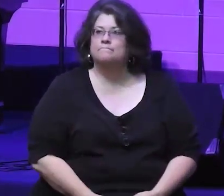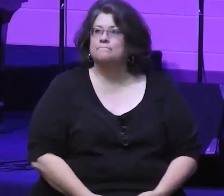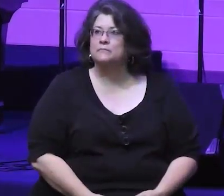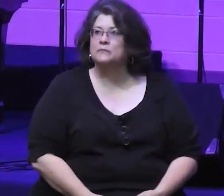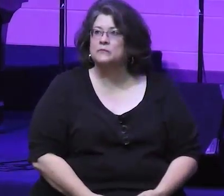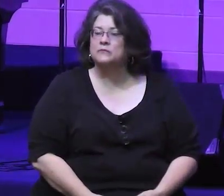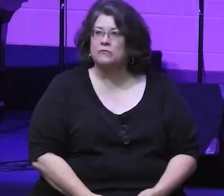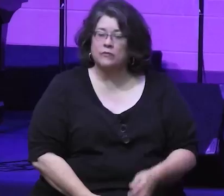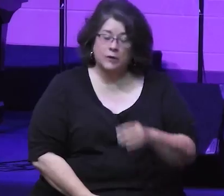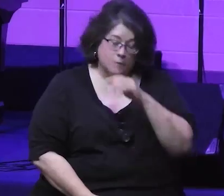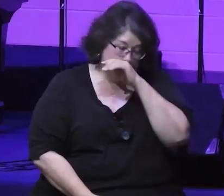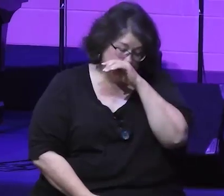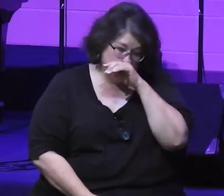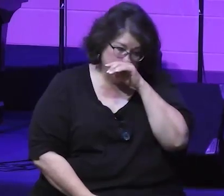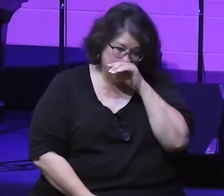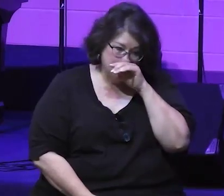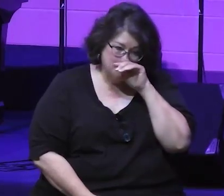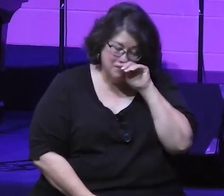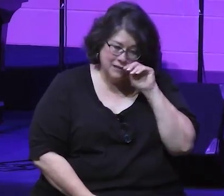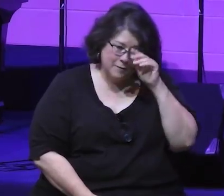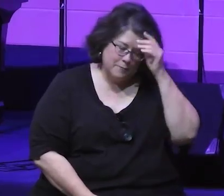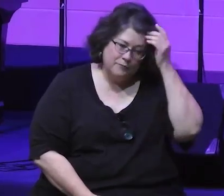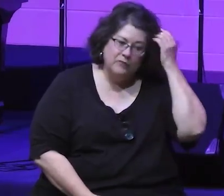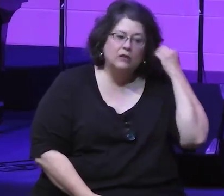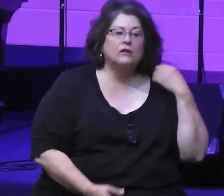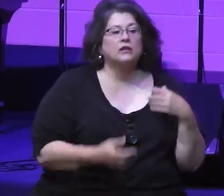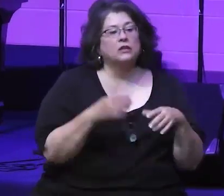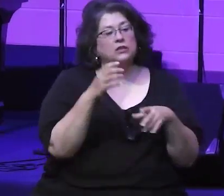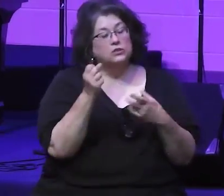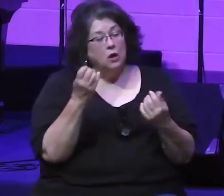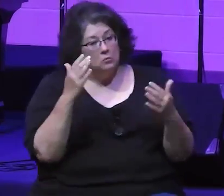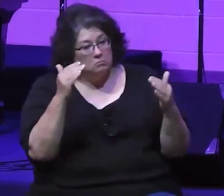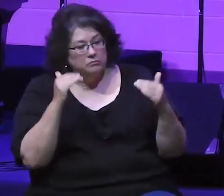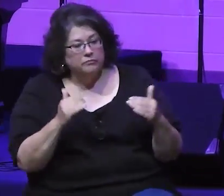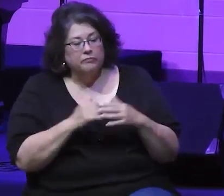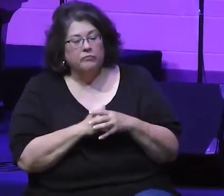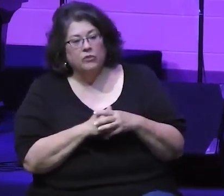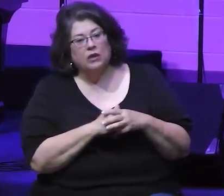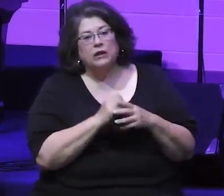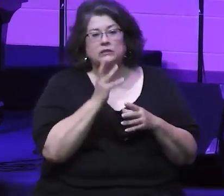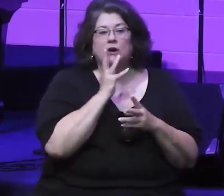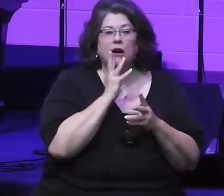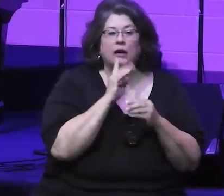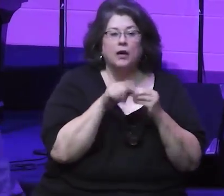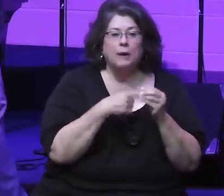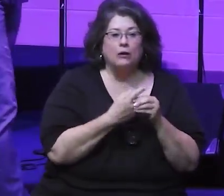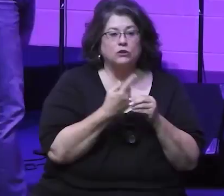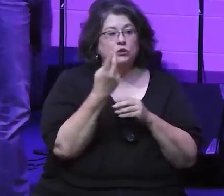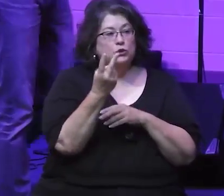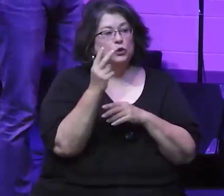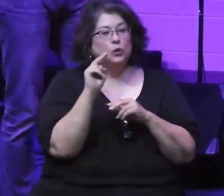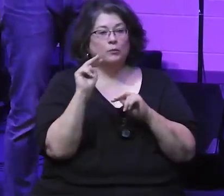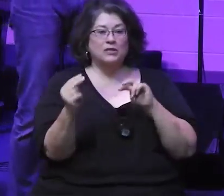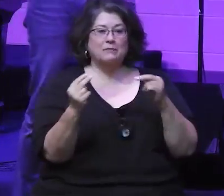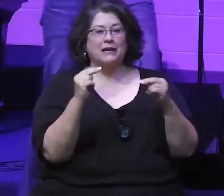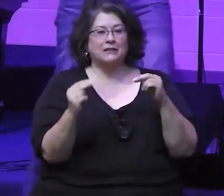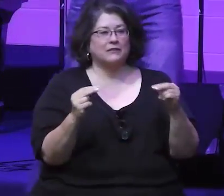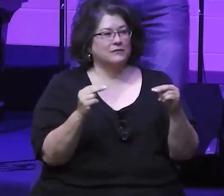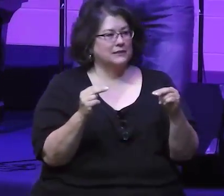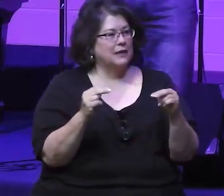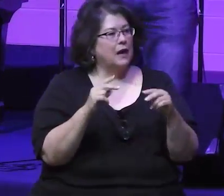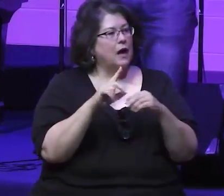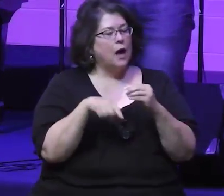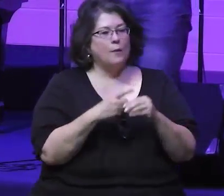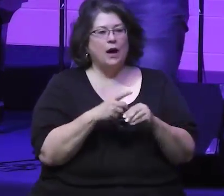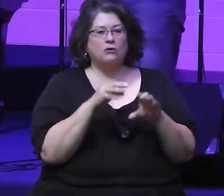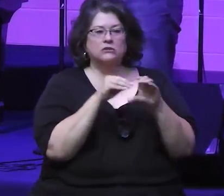Let me talk about, as we move into this concept, we're going to talk about really two perspectives on investing that come out of this parable. There's